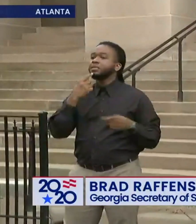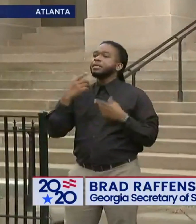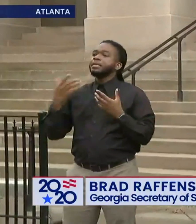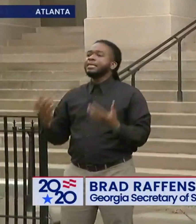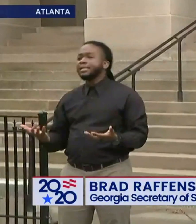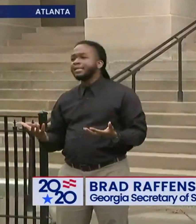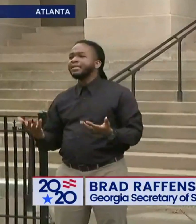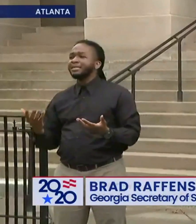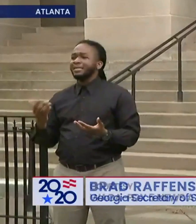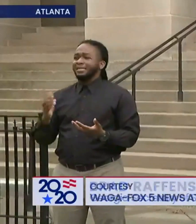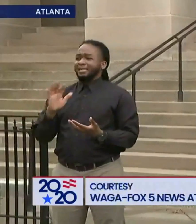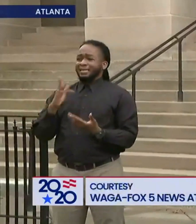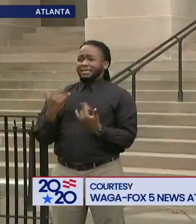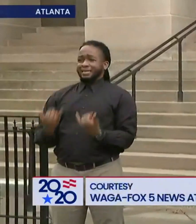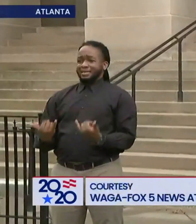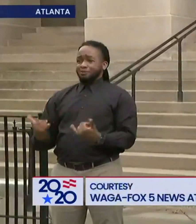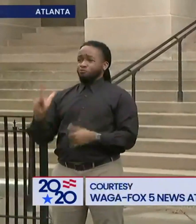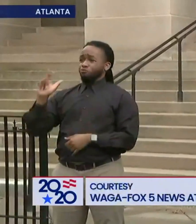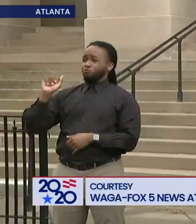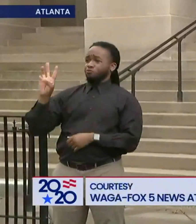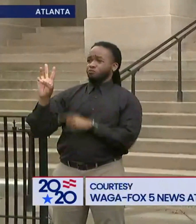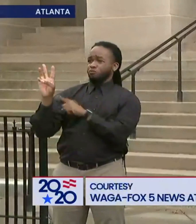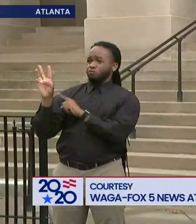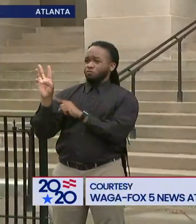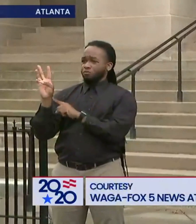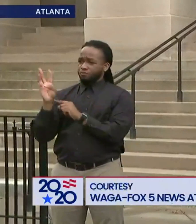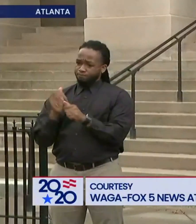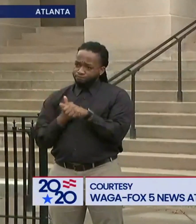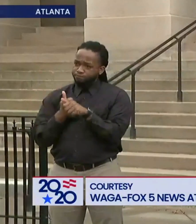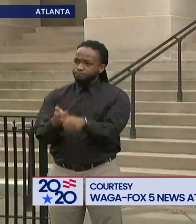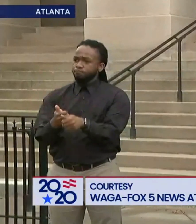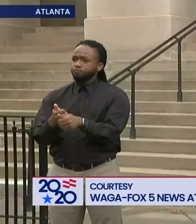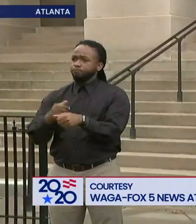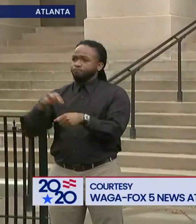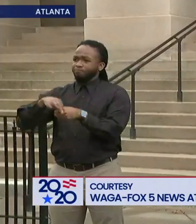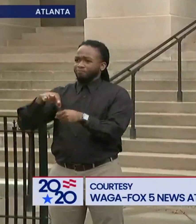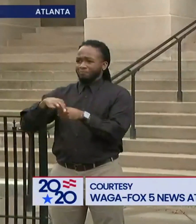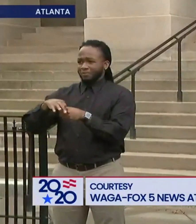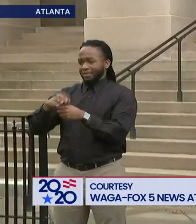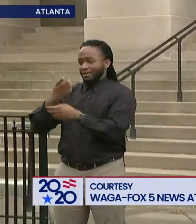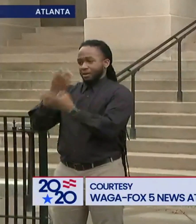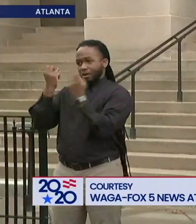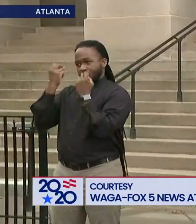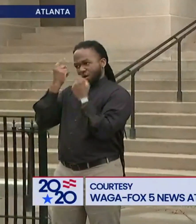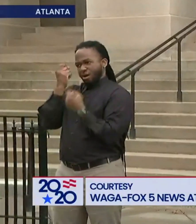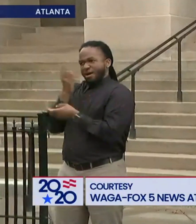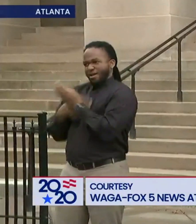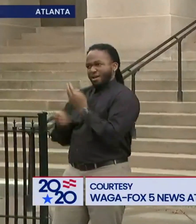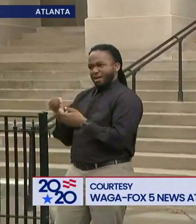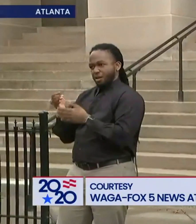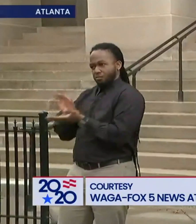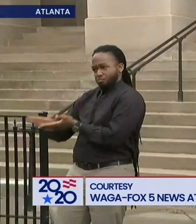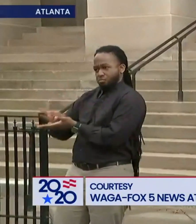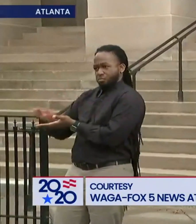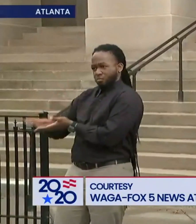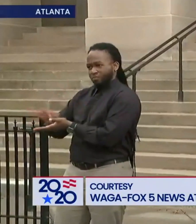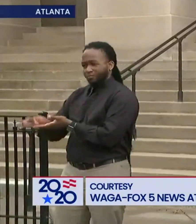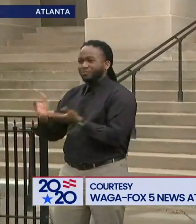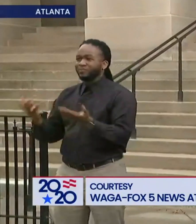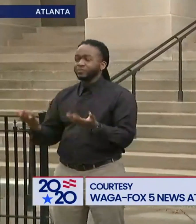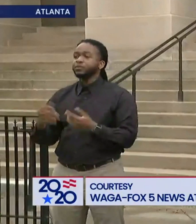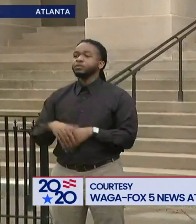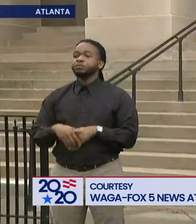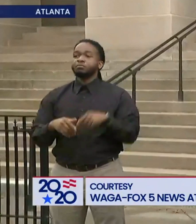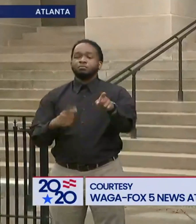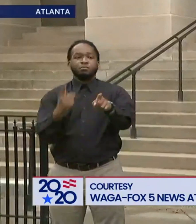hand marked. And is it reasonable to believe that the results will change much? 14,000 votes. Is there any chance